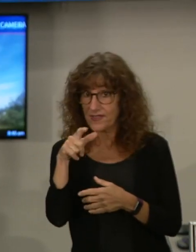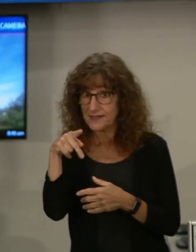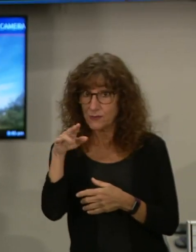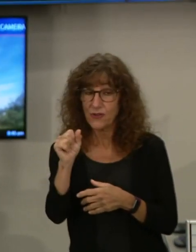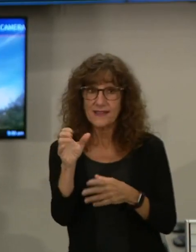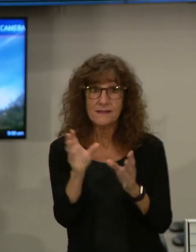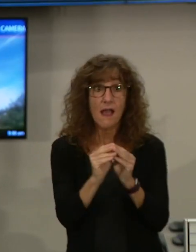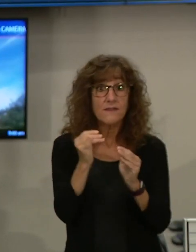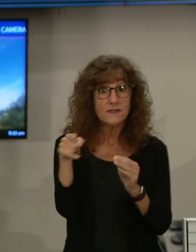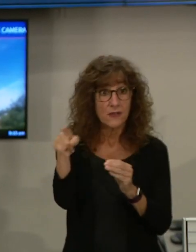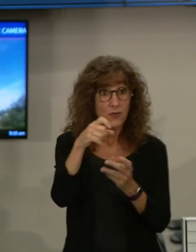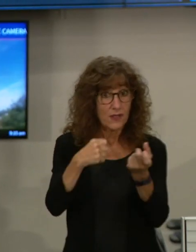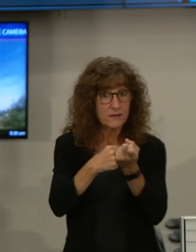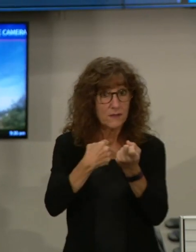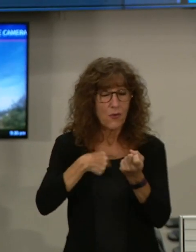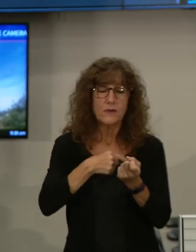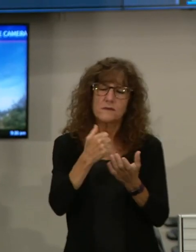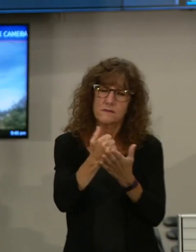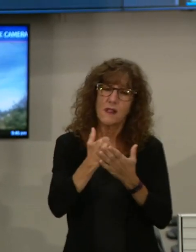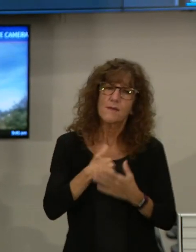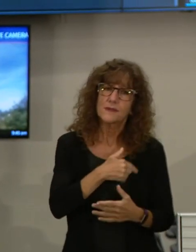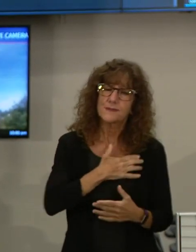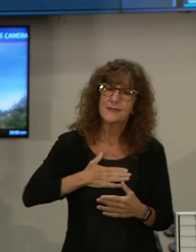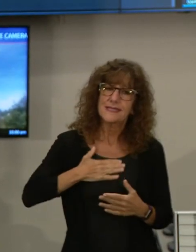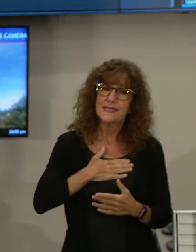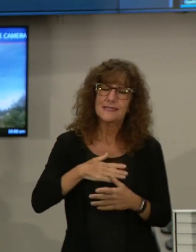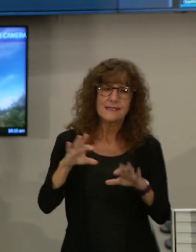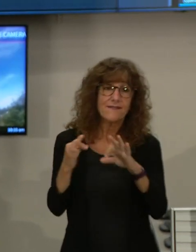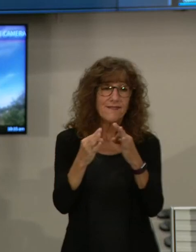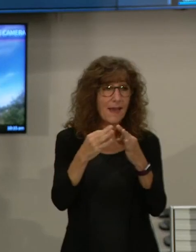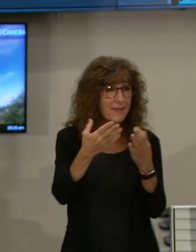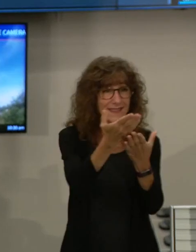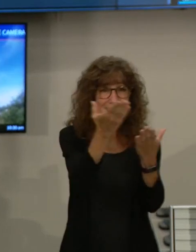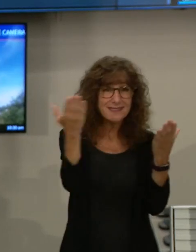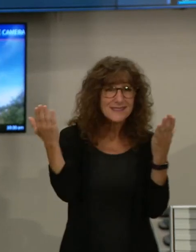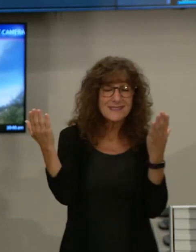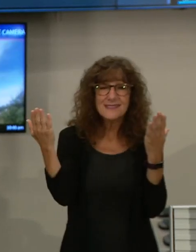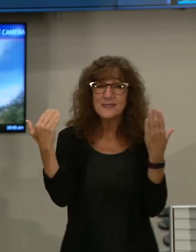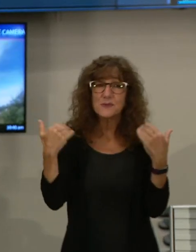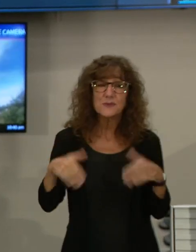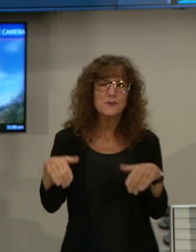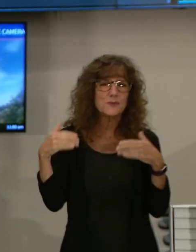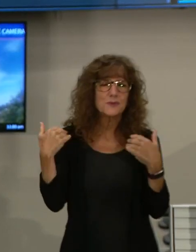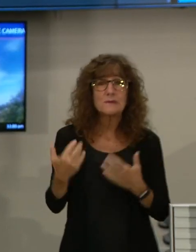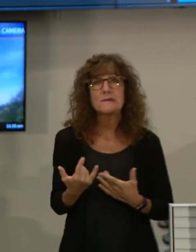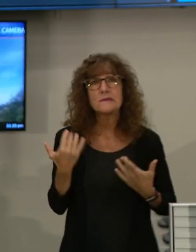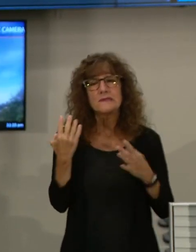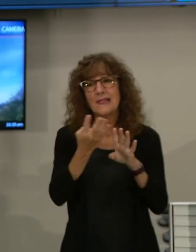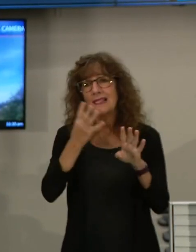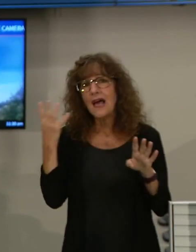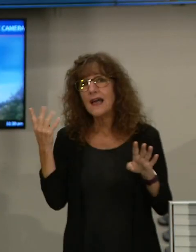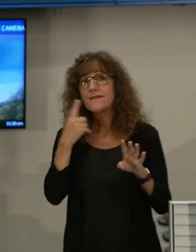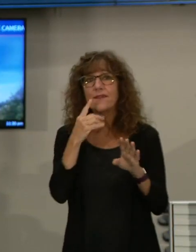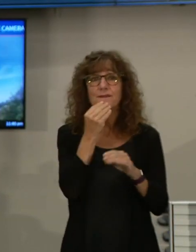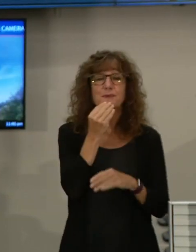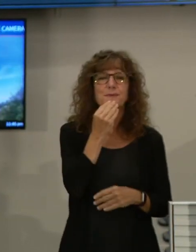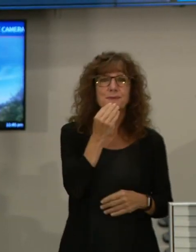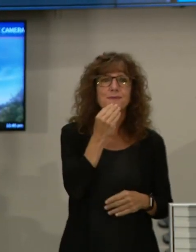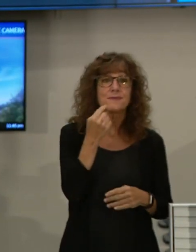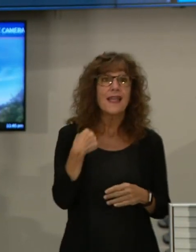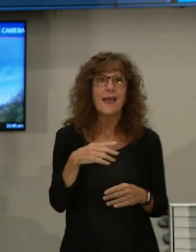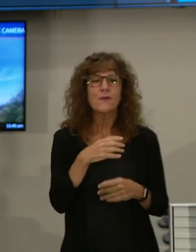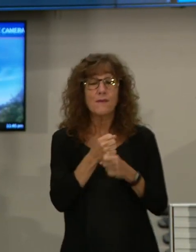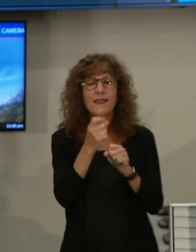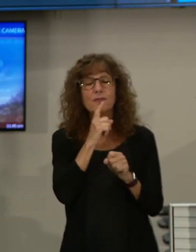ability to support us, please help us. These families are out hours long waiting in line for food. And we're going to